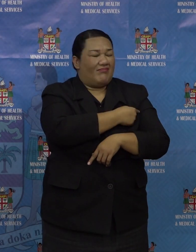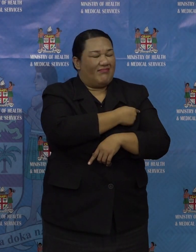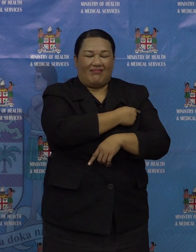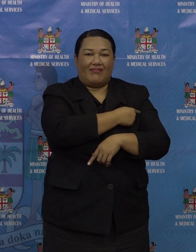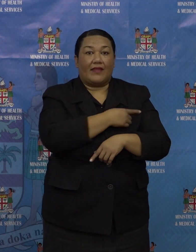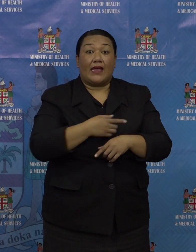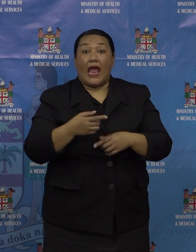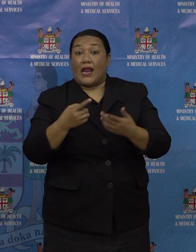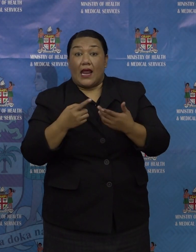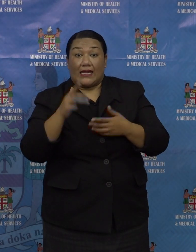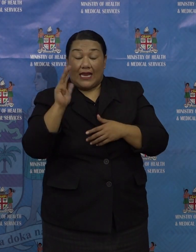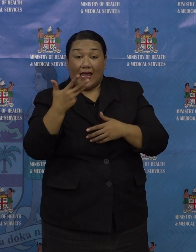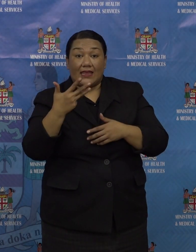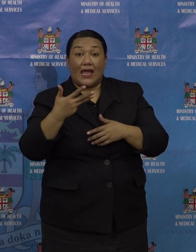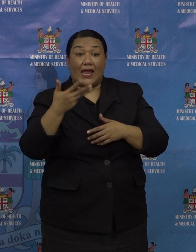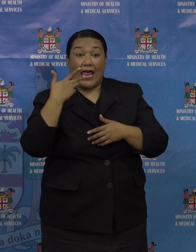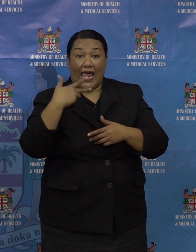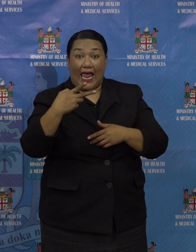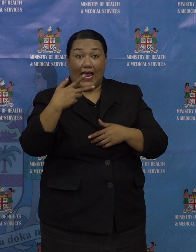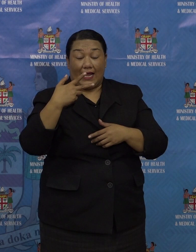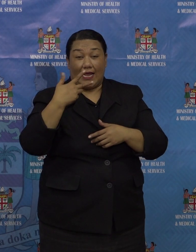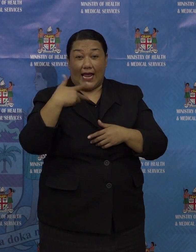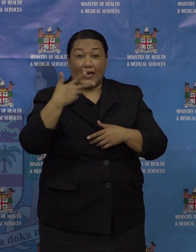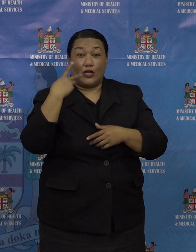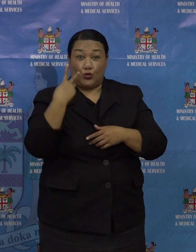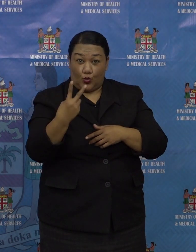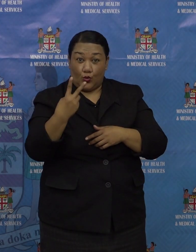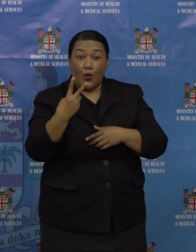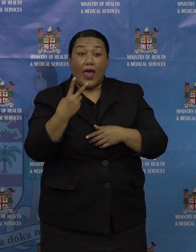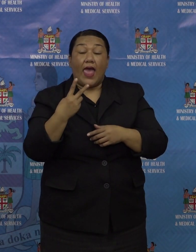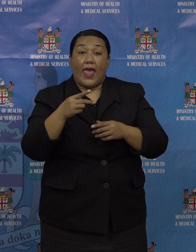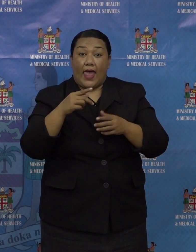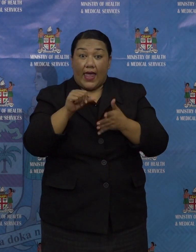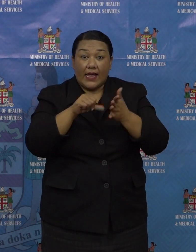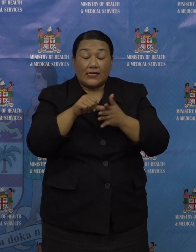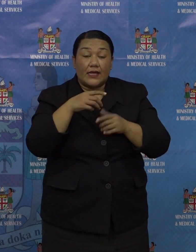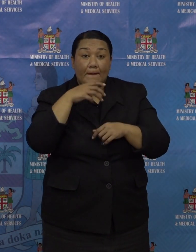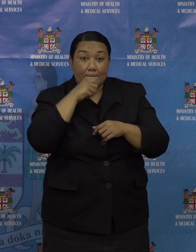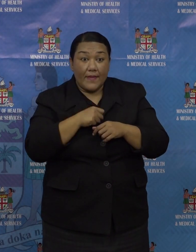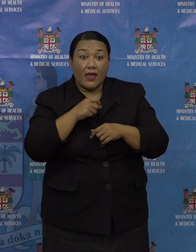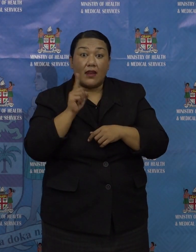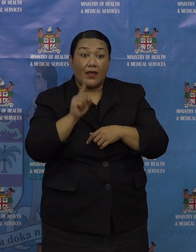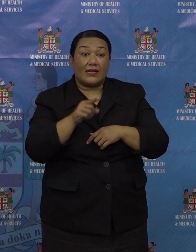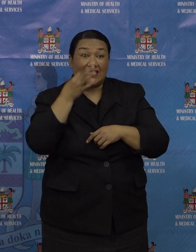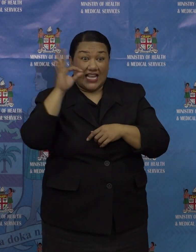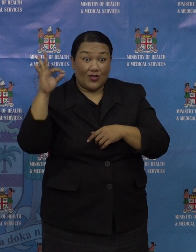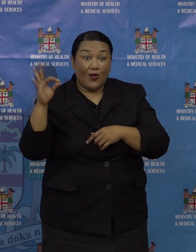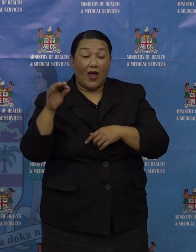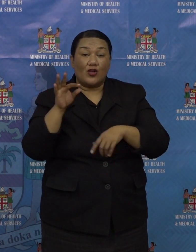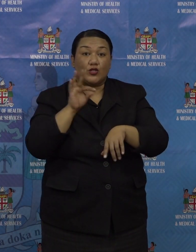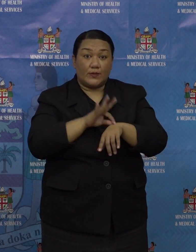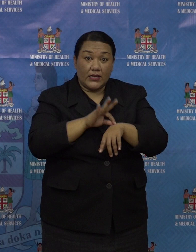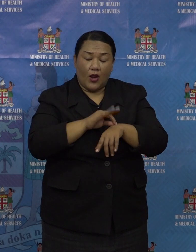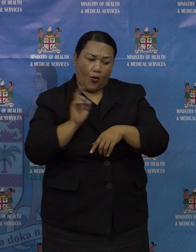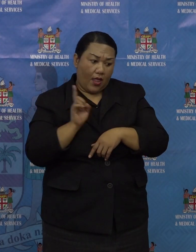is an 82-year-old man from Singatoka. He was declared dead on arrival by the attending medical officer at the Singatoka Hospital